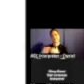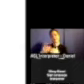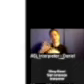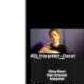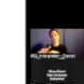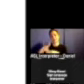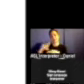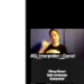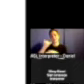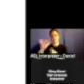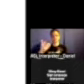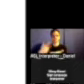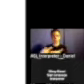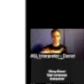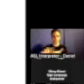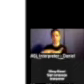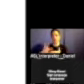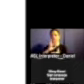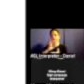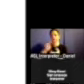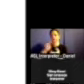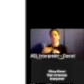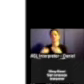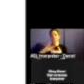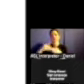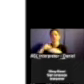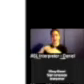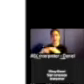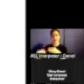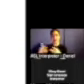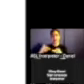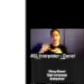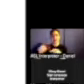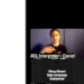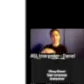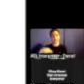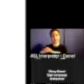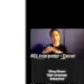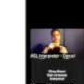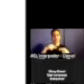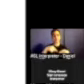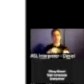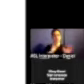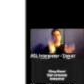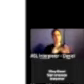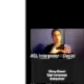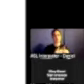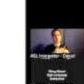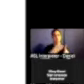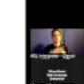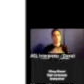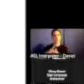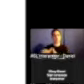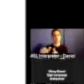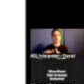is requested. You can access this space at any time, except during our small group breakouts, by clicking on